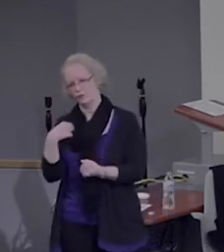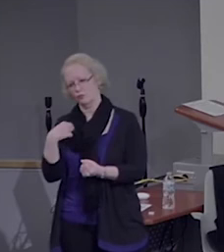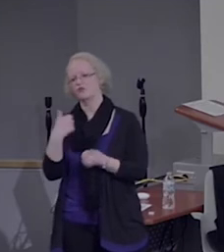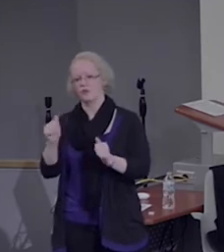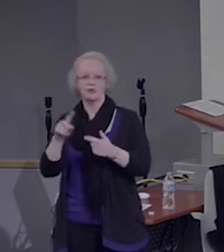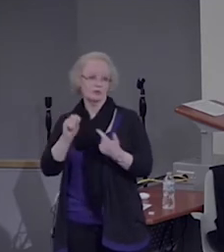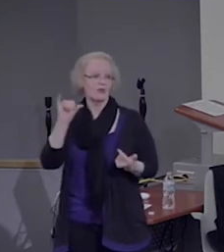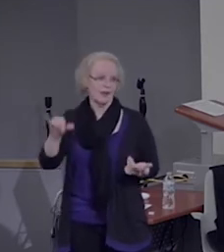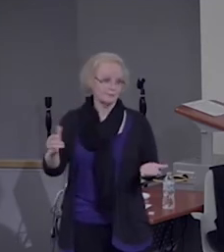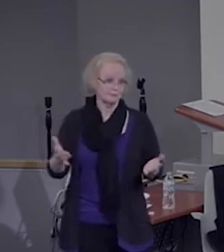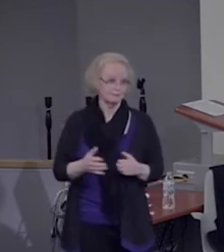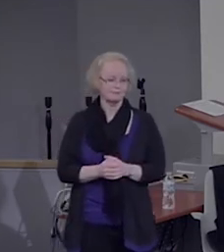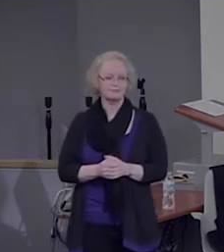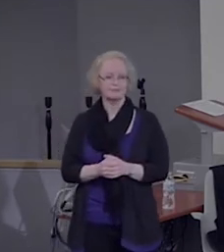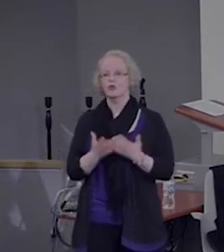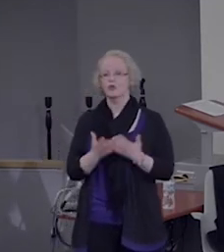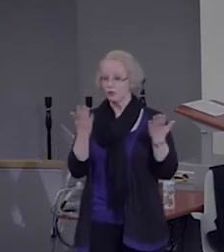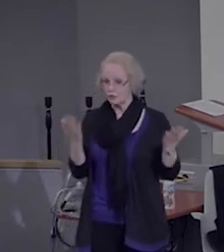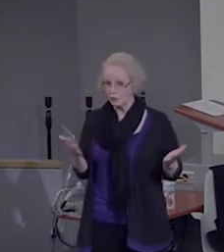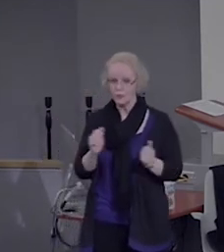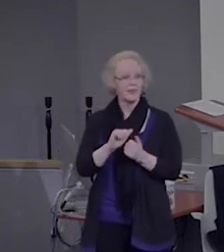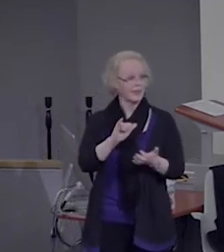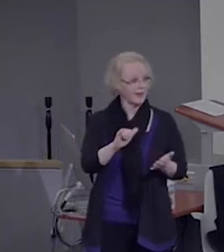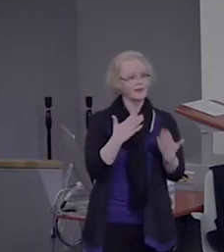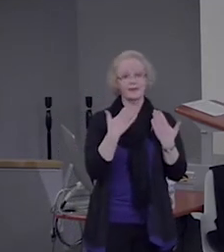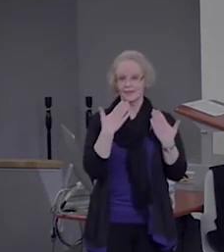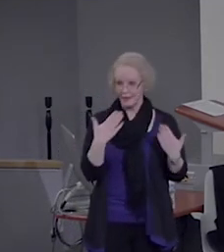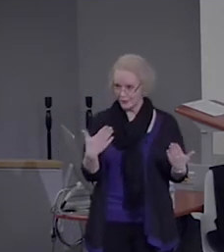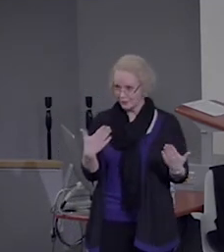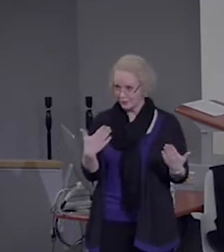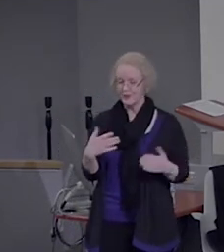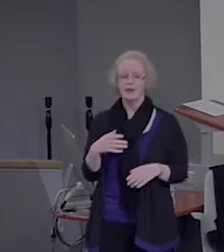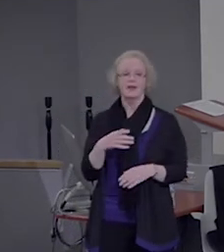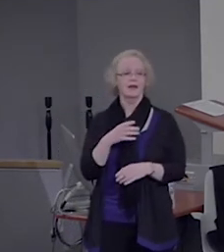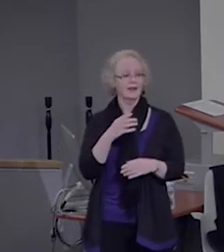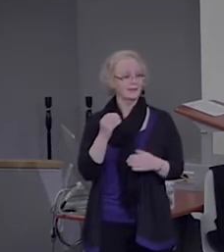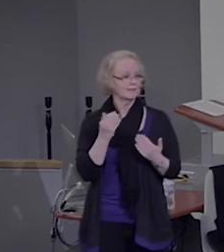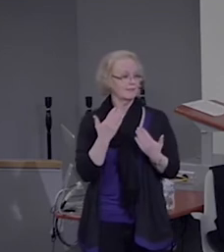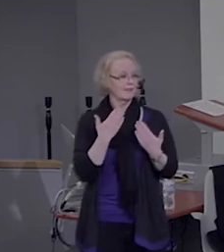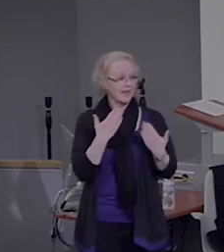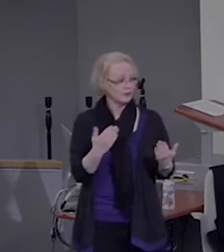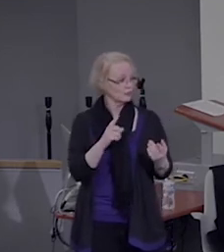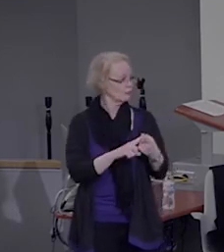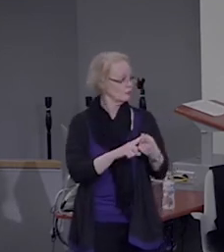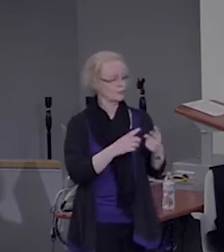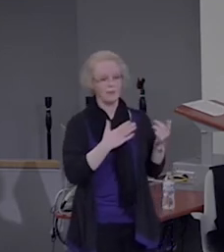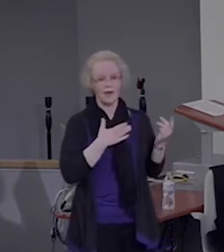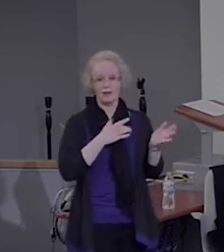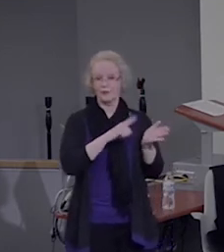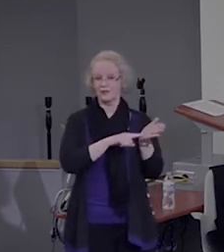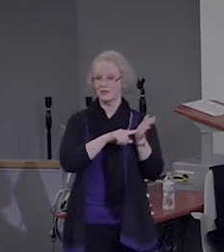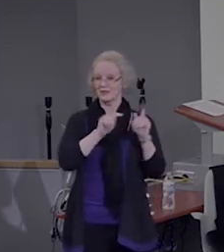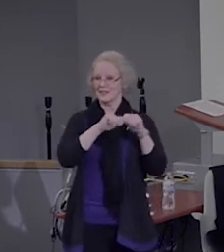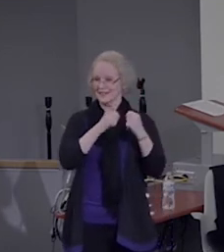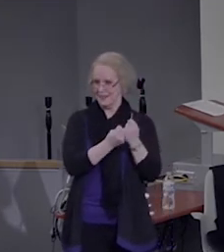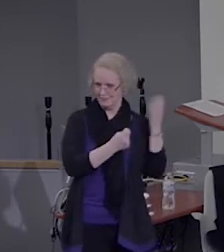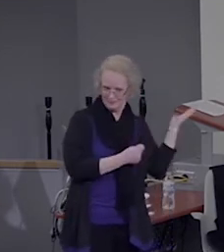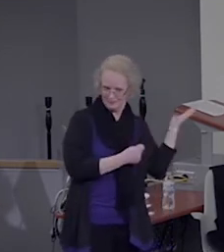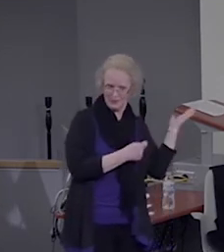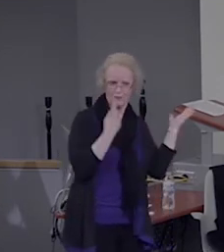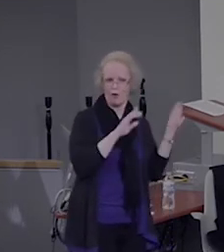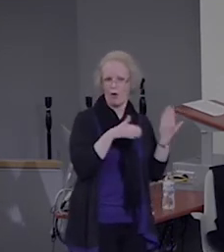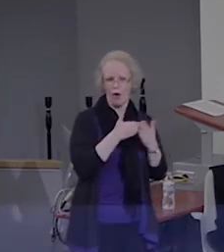do that so with that thank you and thank you to my research team who are all